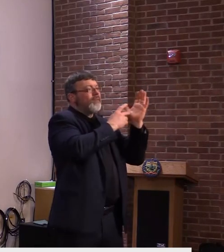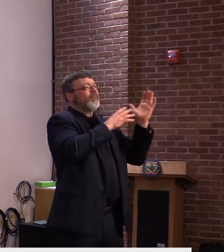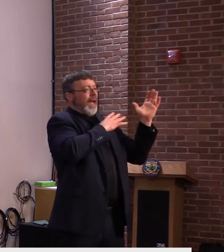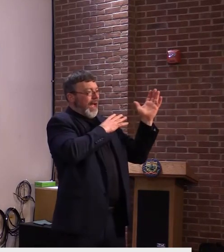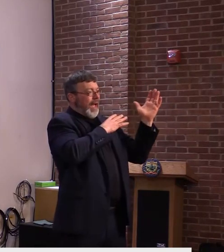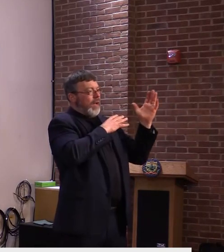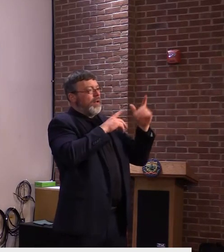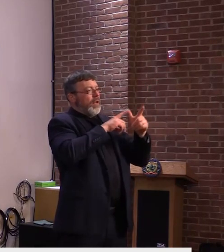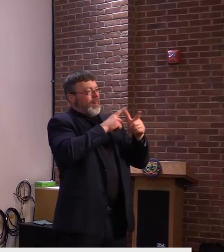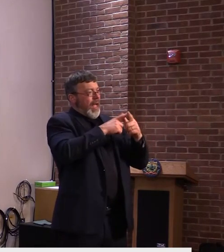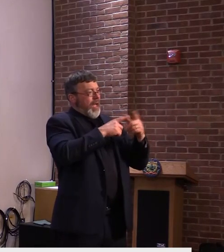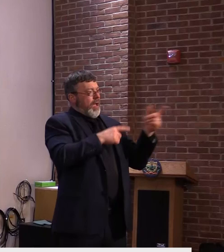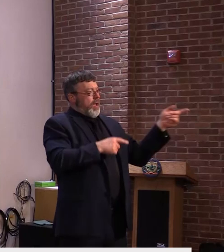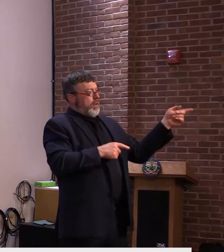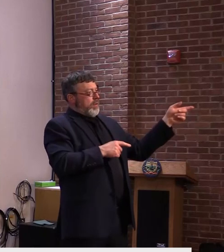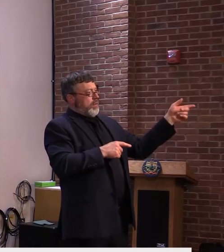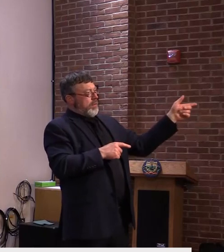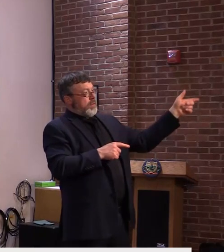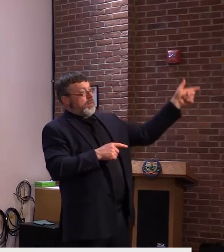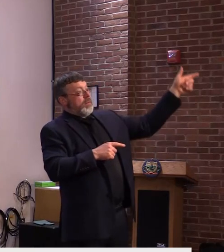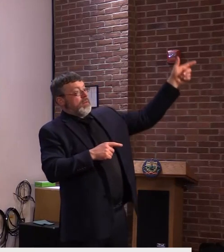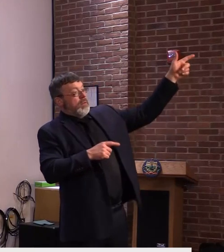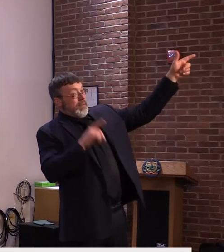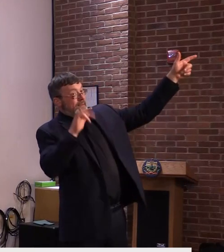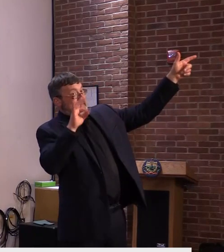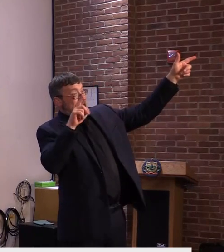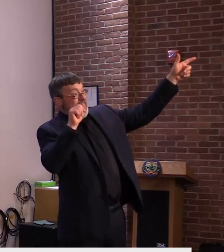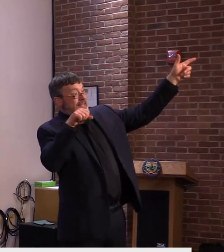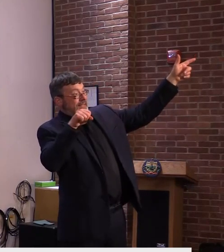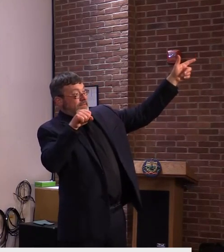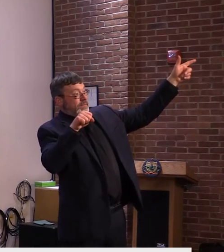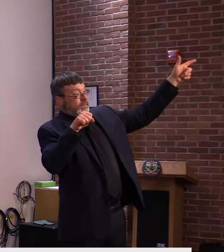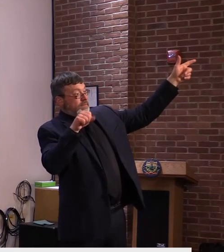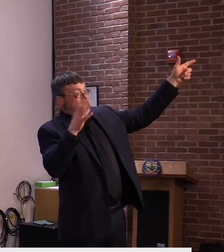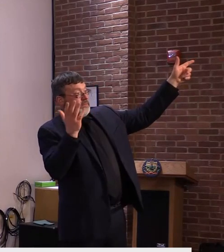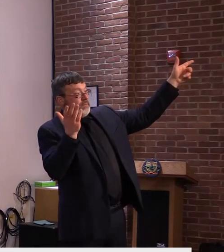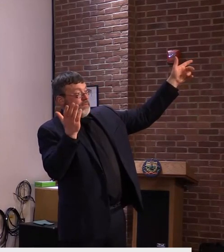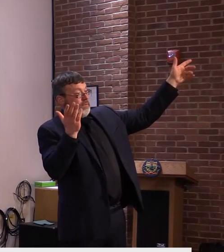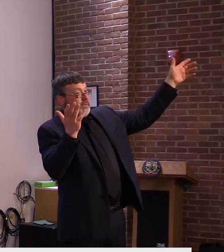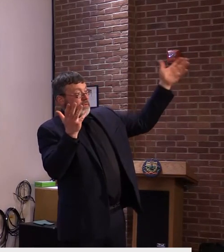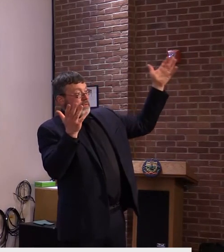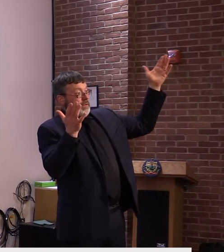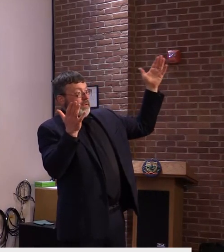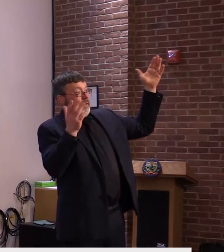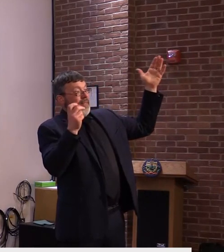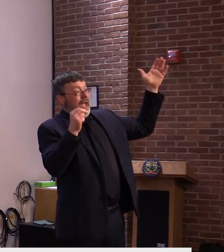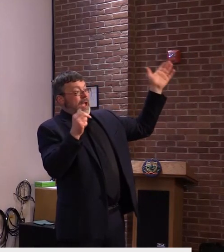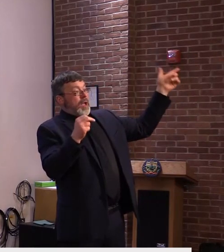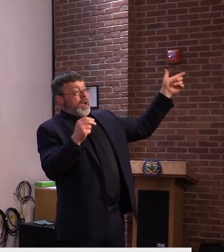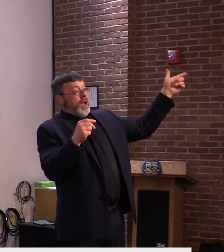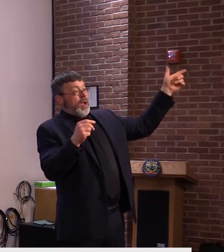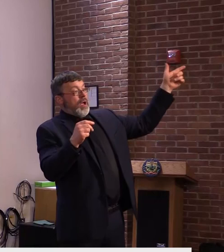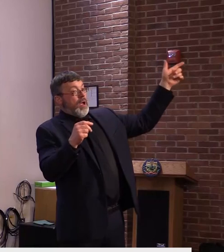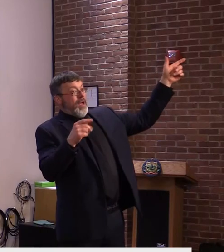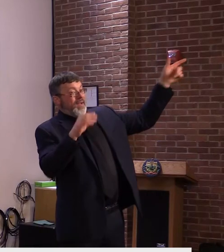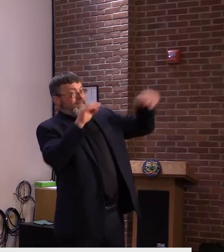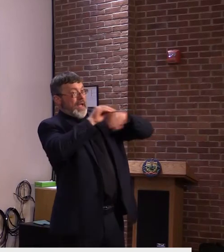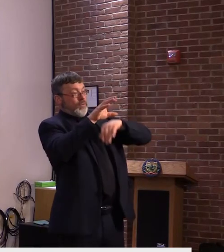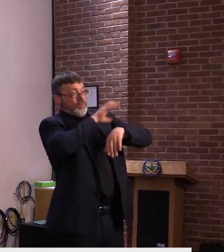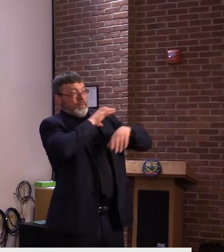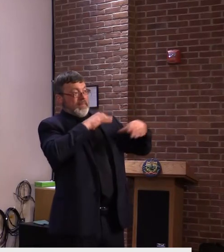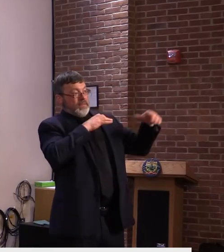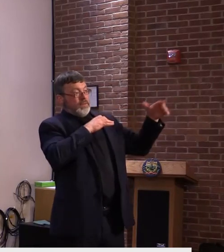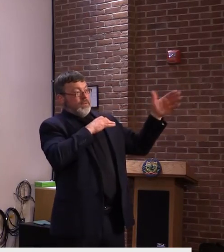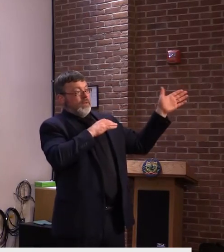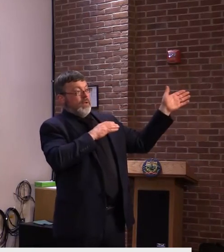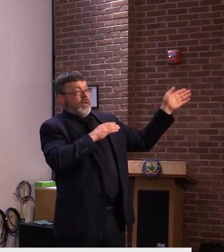happen if the FDA went by the advice they were getting. Then the Advisory Committee on Immunization